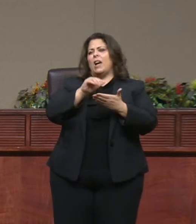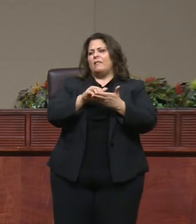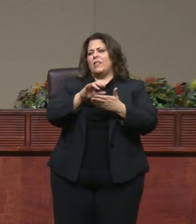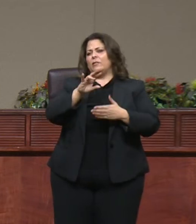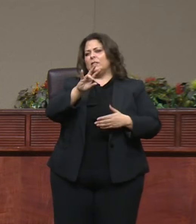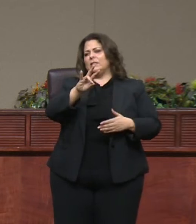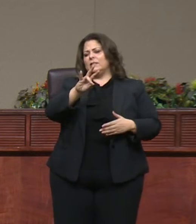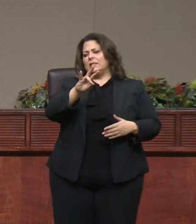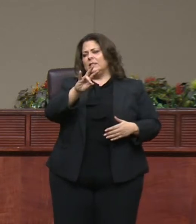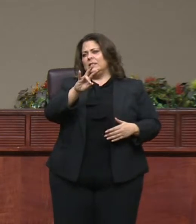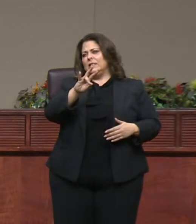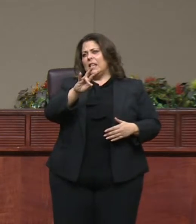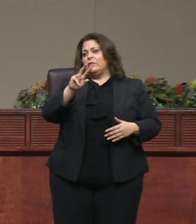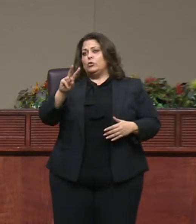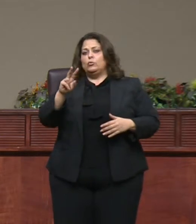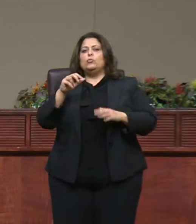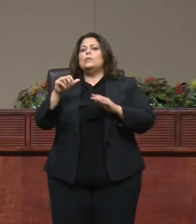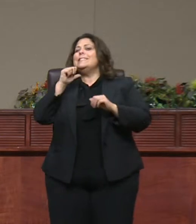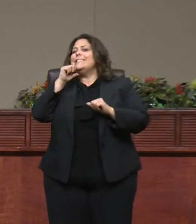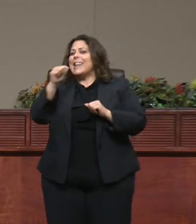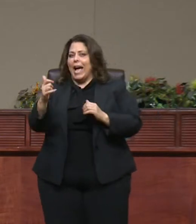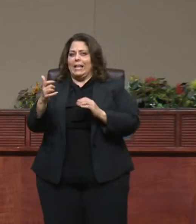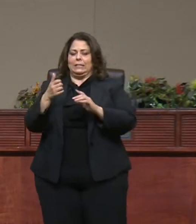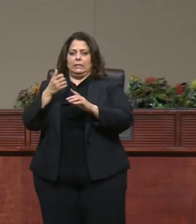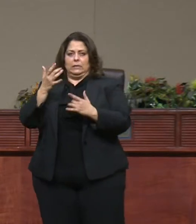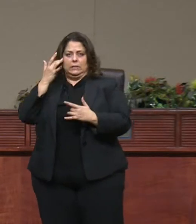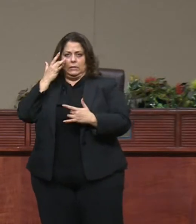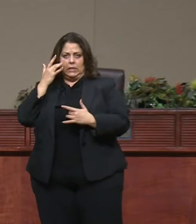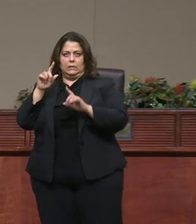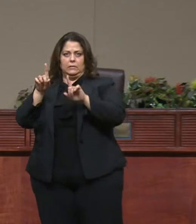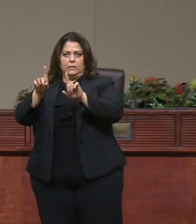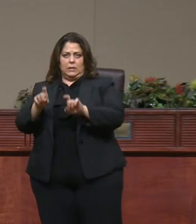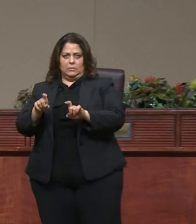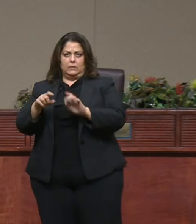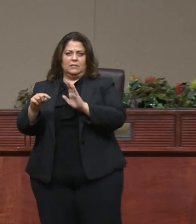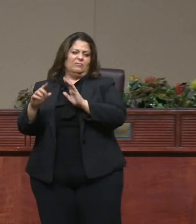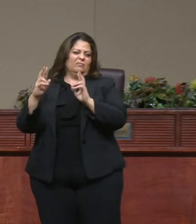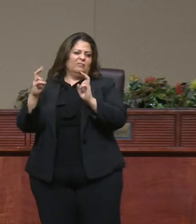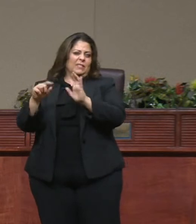5,772 case negative test. I